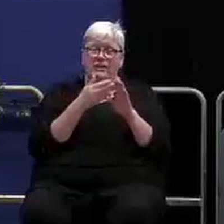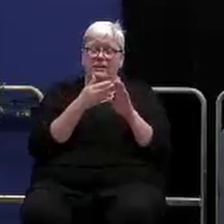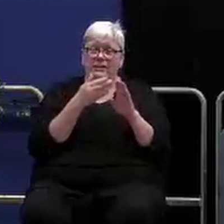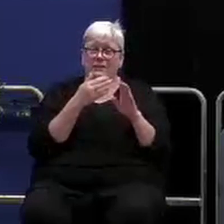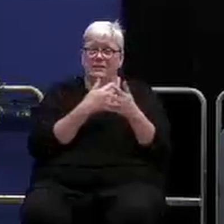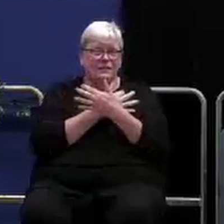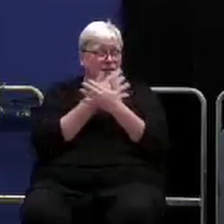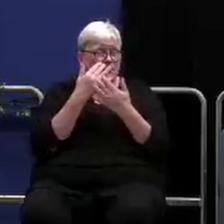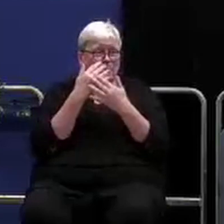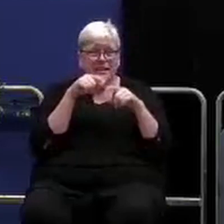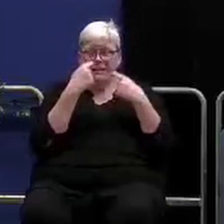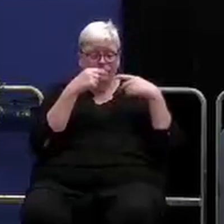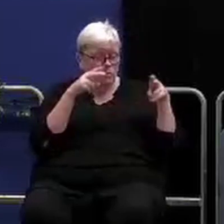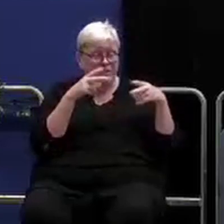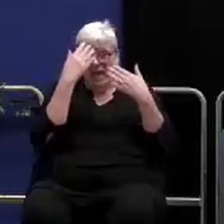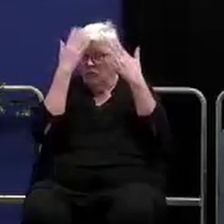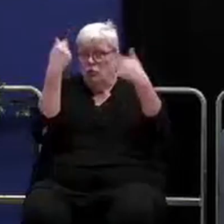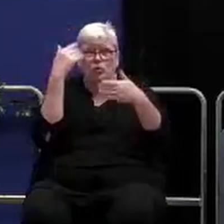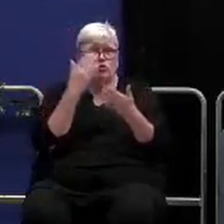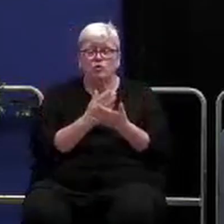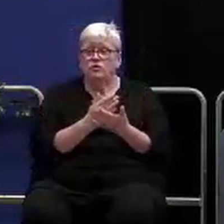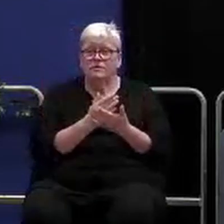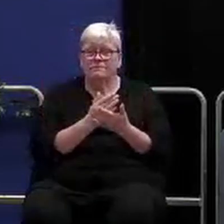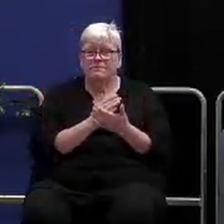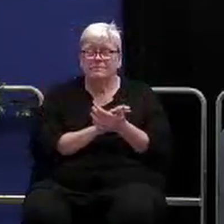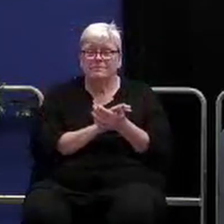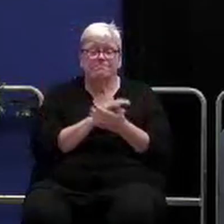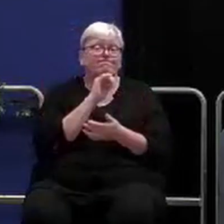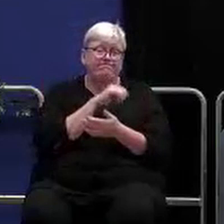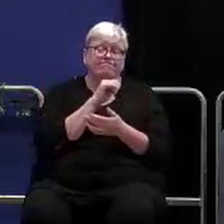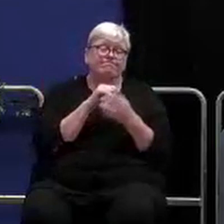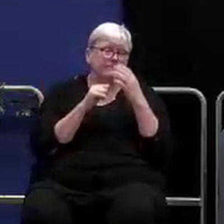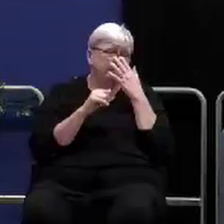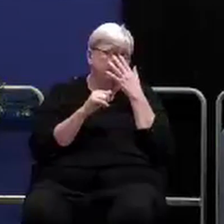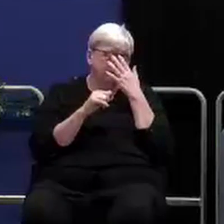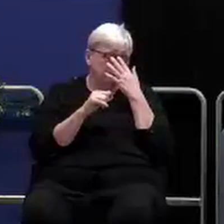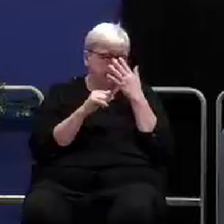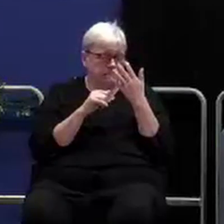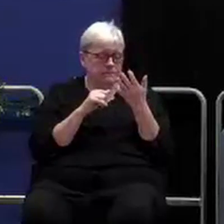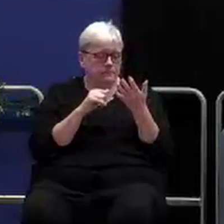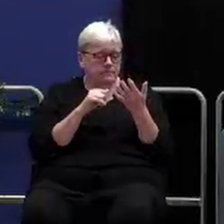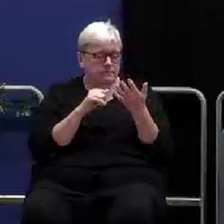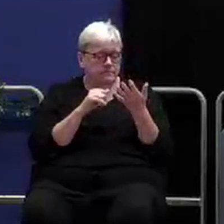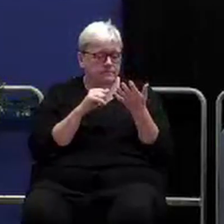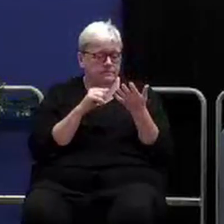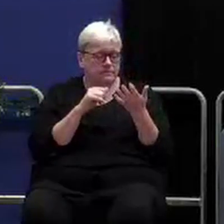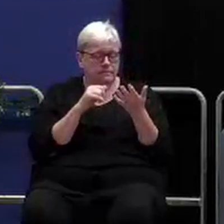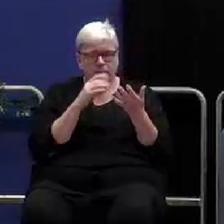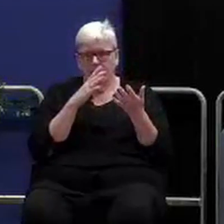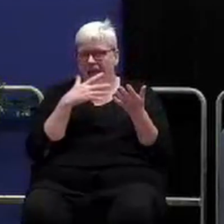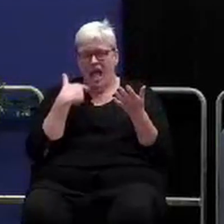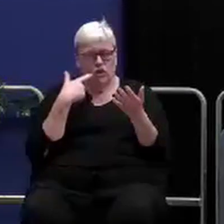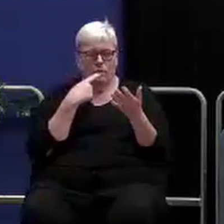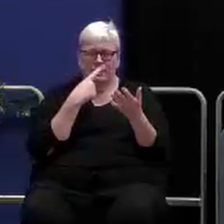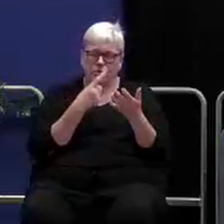different stories and you don't know which one's the truth. Yeah, and I mean, I don't want to make claims